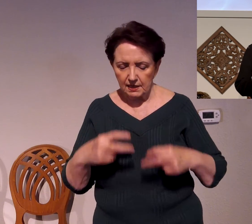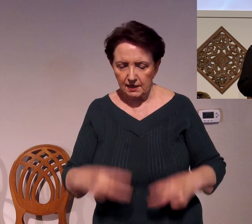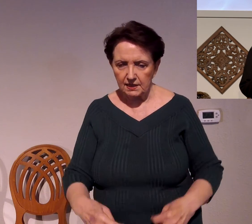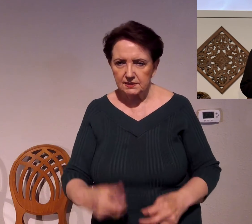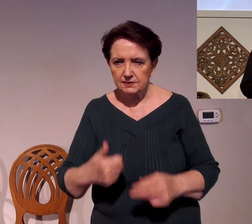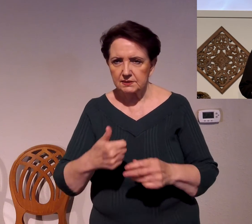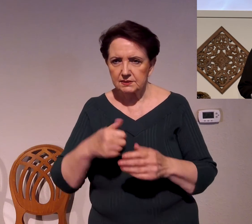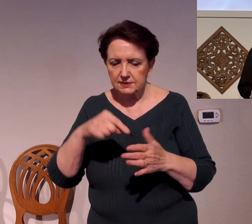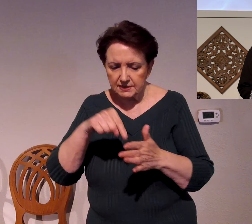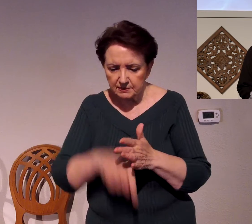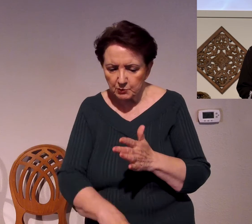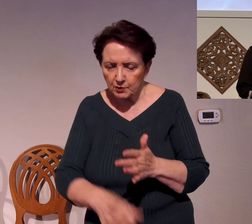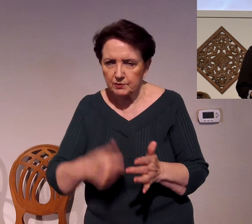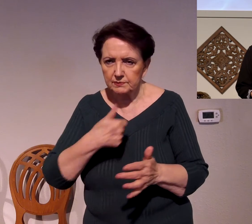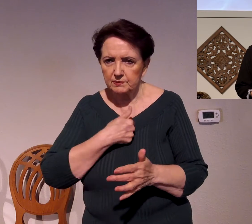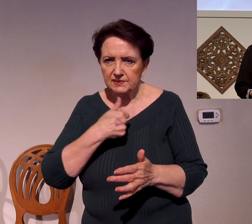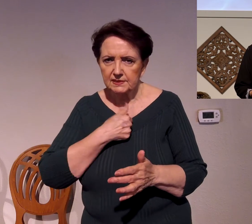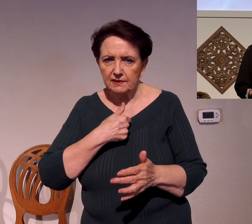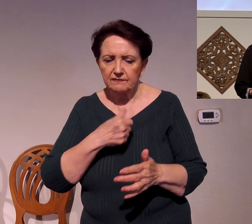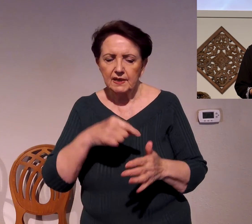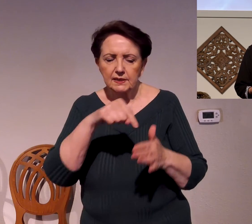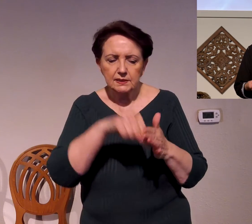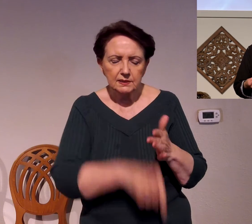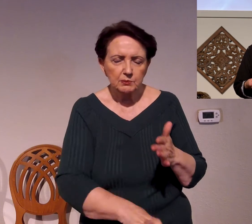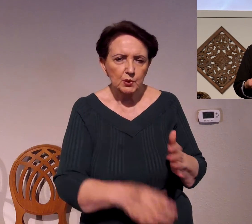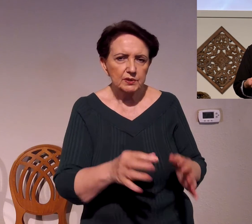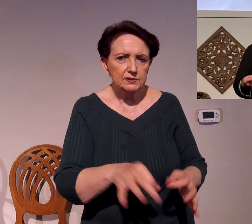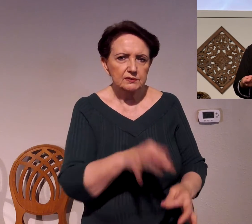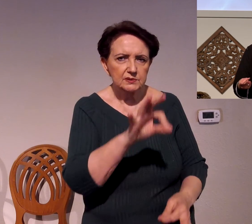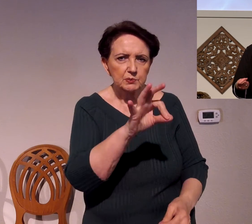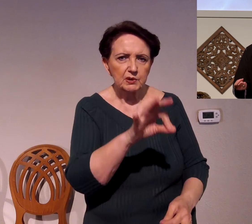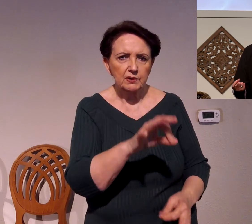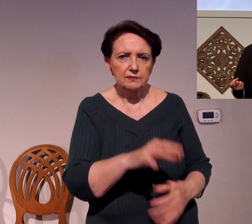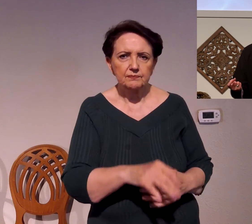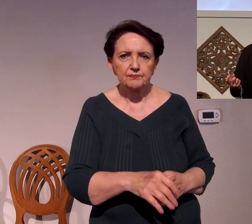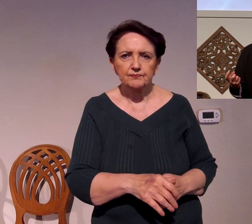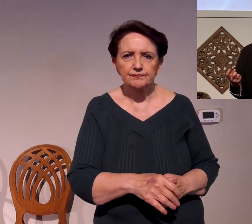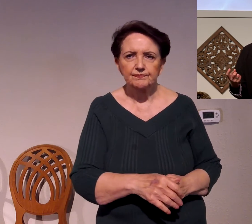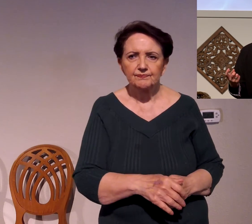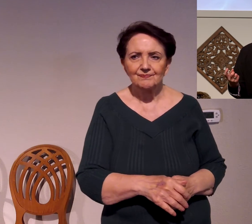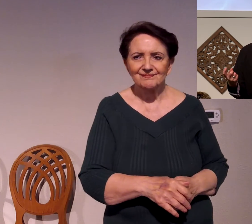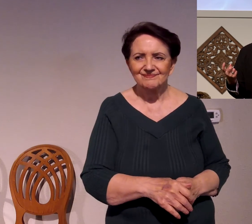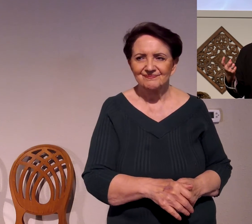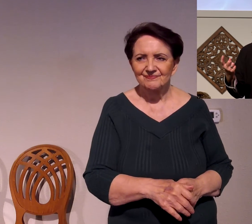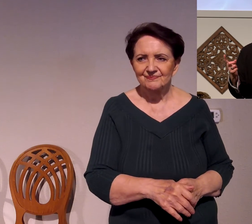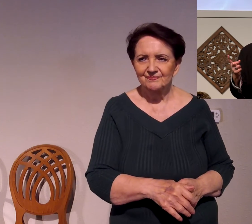and deeper into spirit. Actually, wait, isn't that the same thing?